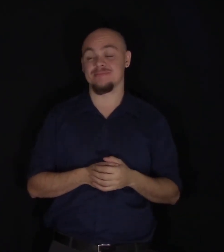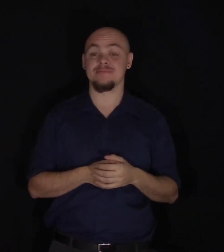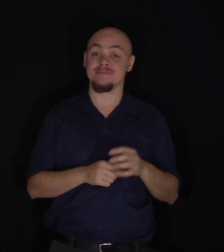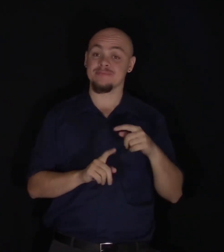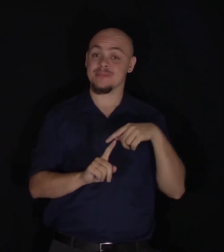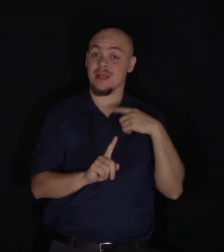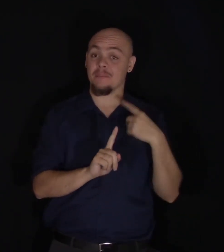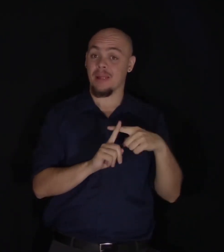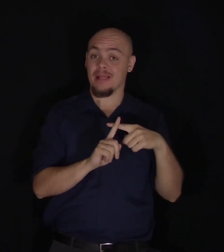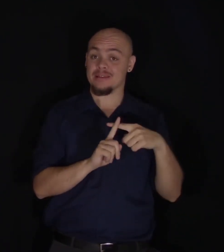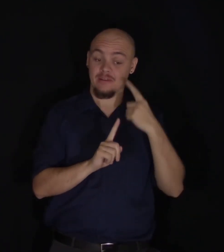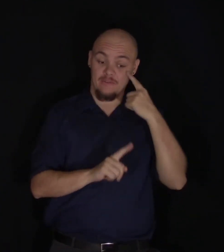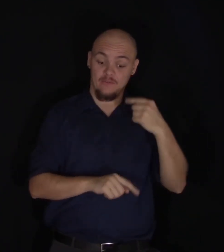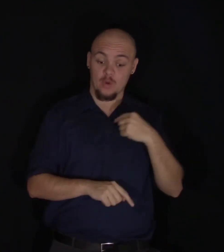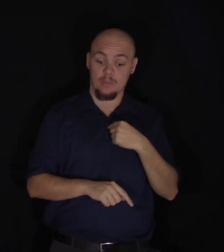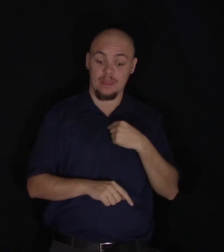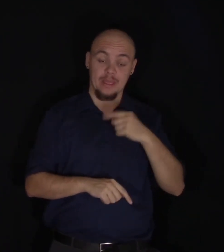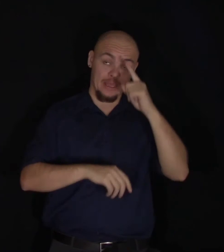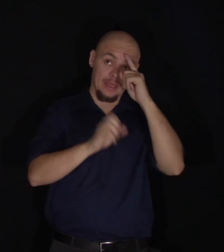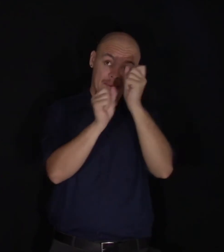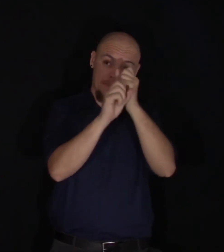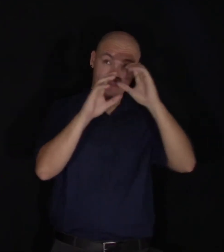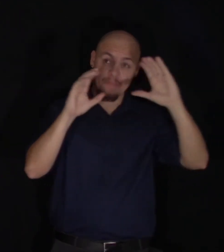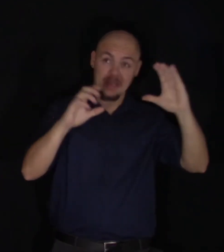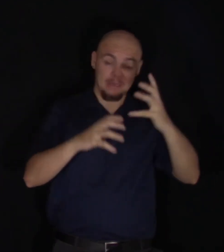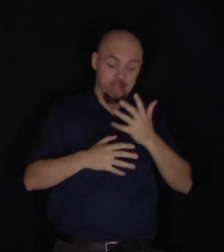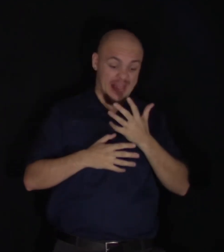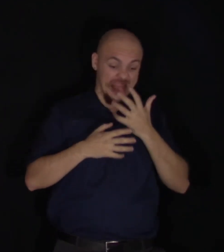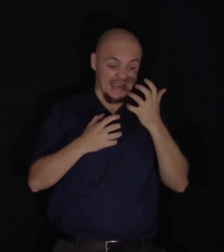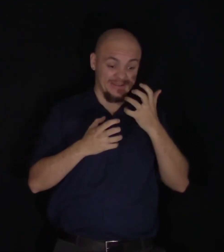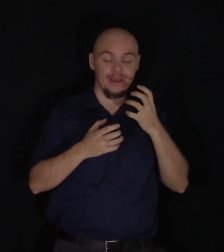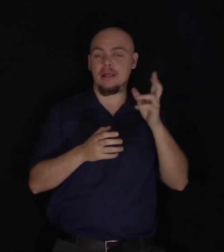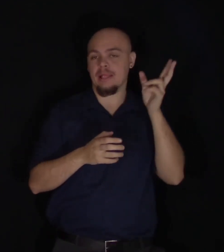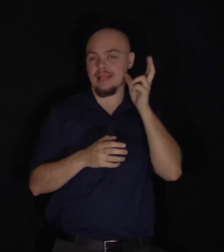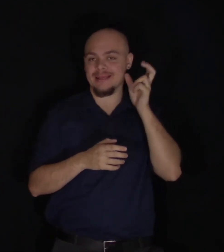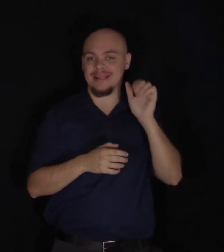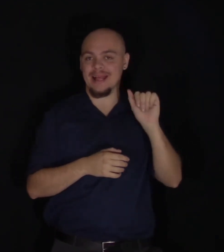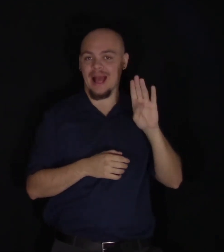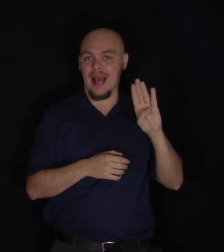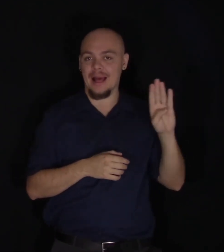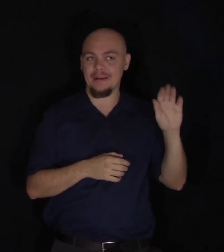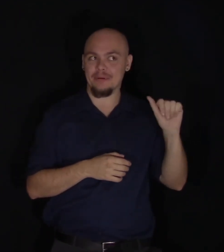Plus, at least for me, it's hard to imagine being angry listening to ABBA. I mean, it's ABBA.